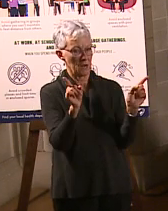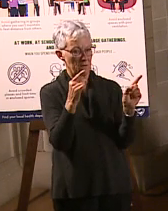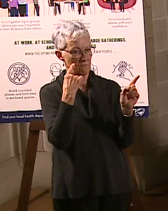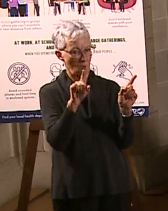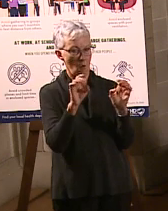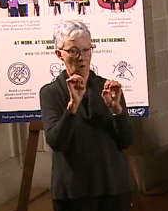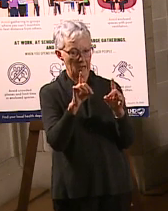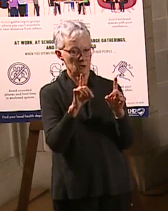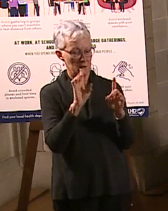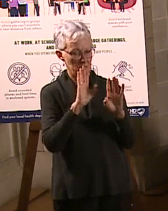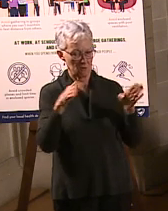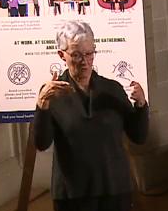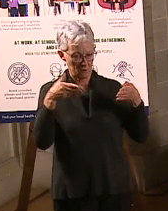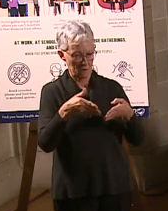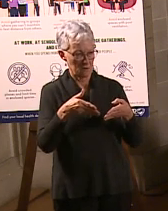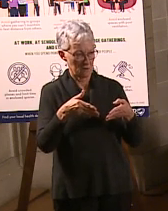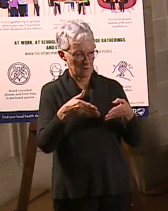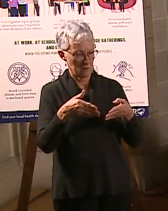focus on